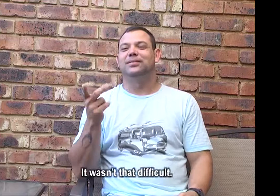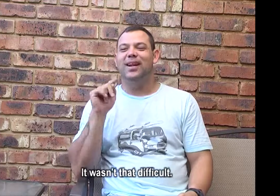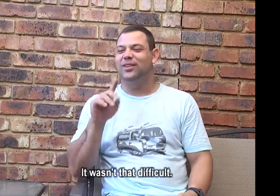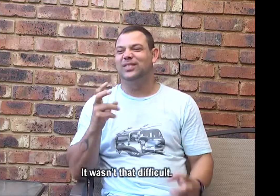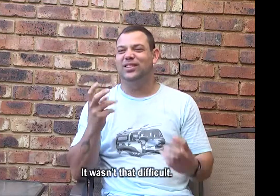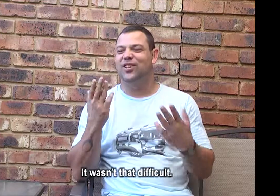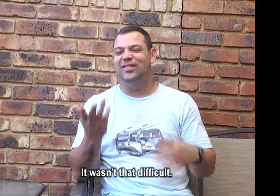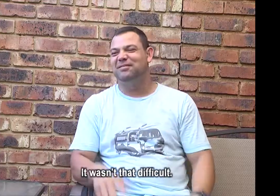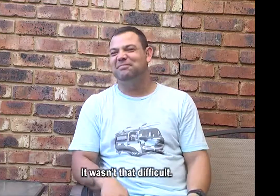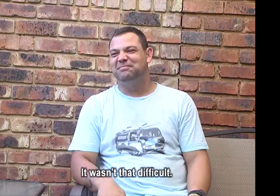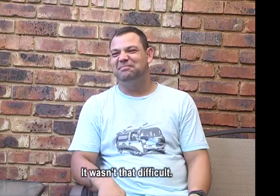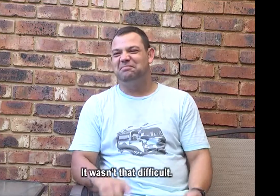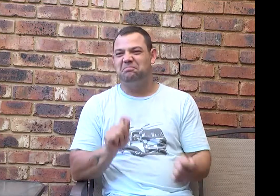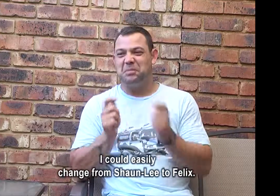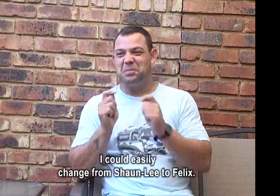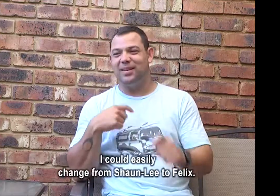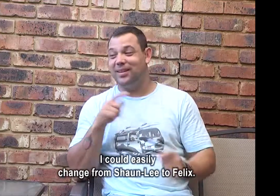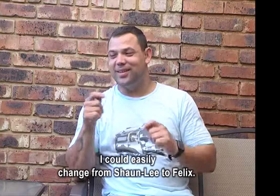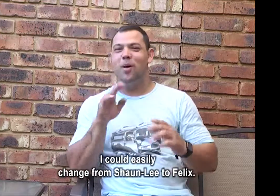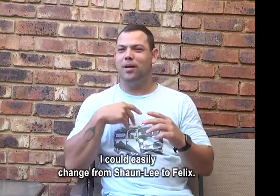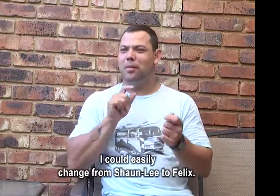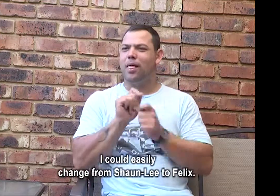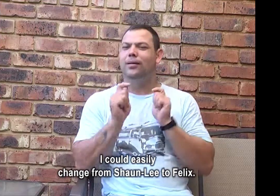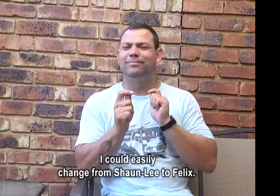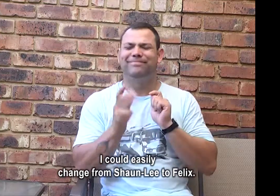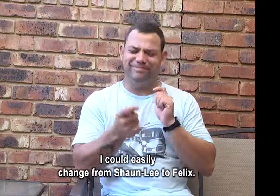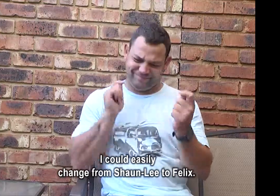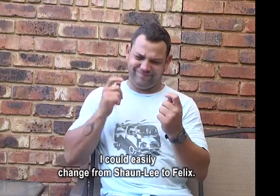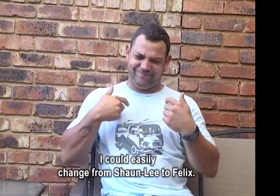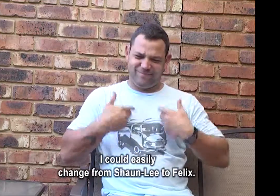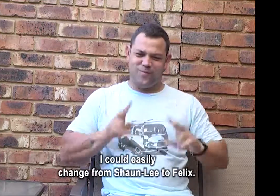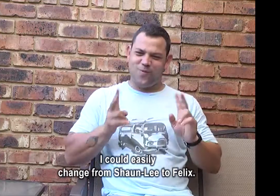It wasn't that difficult. I could easily change from Shaun-Lee to Felix.